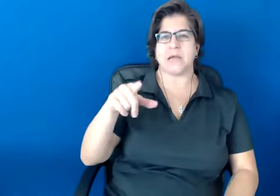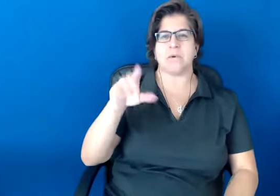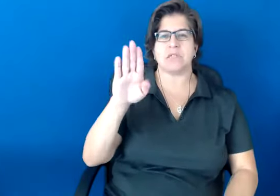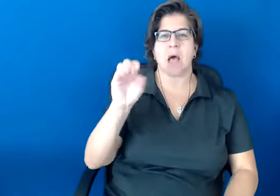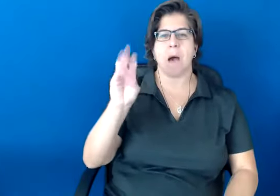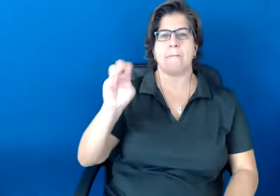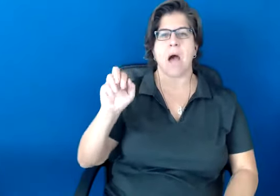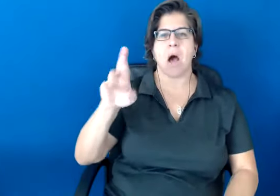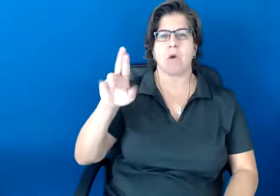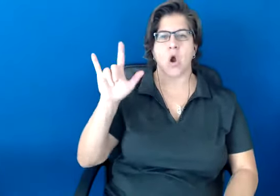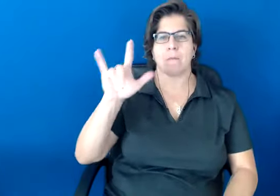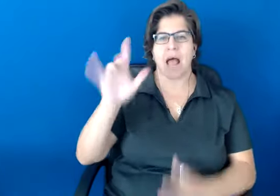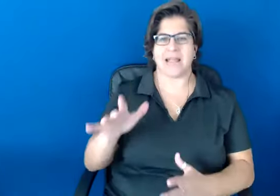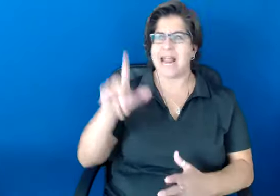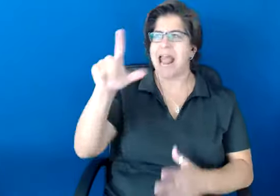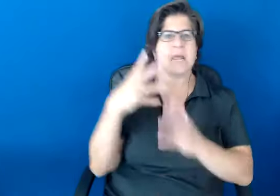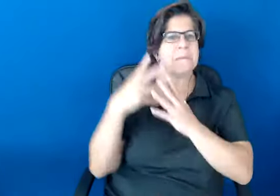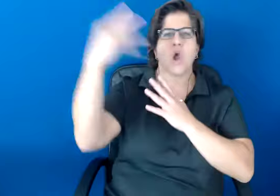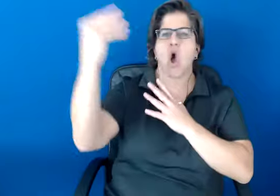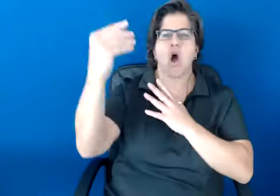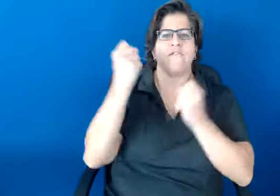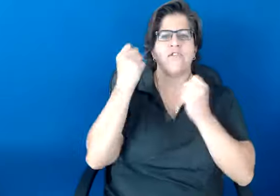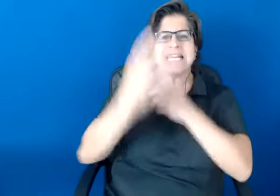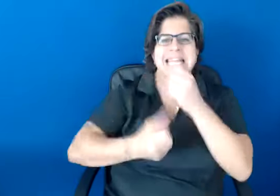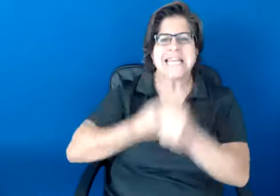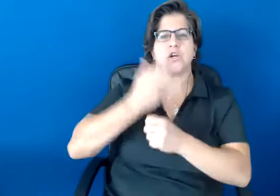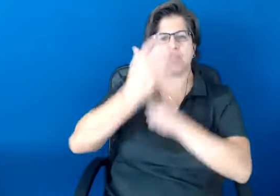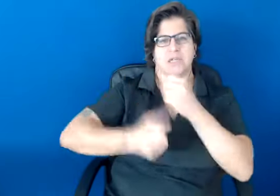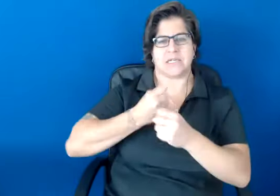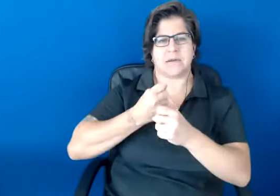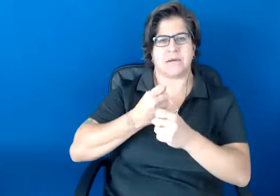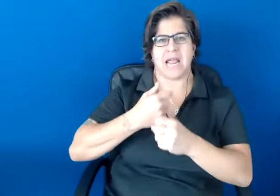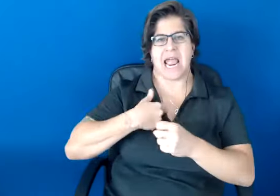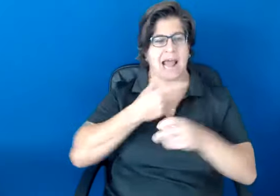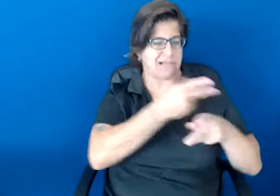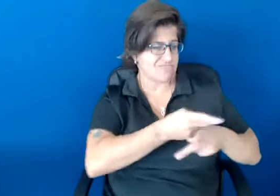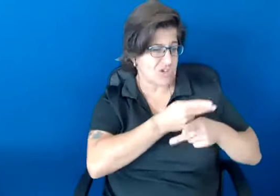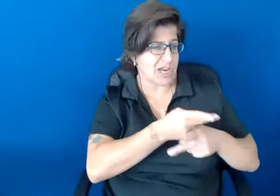for years at a time, and I was responsible for my children.